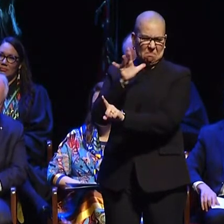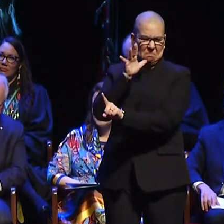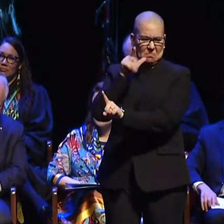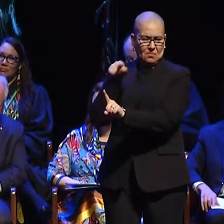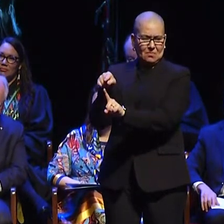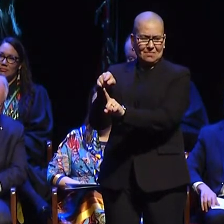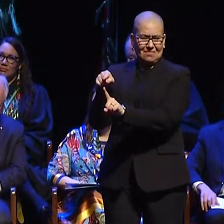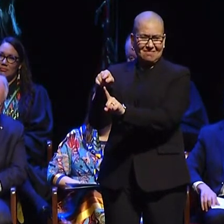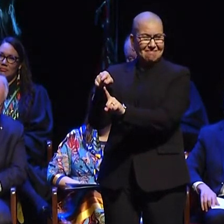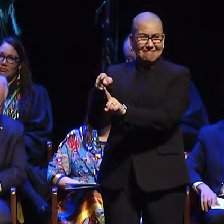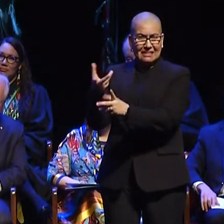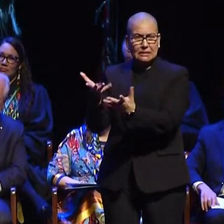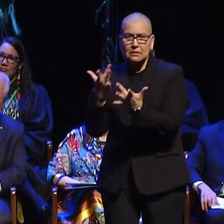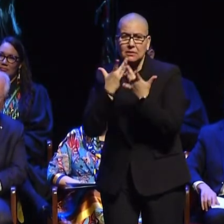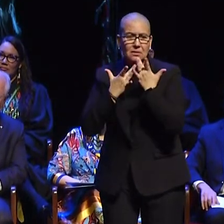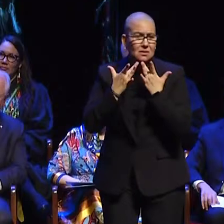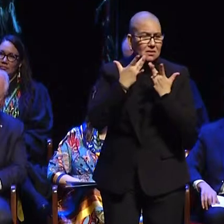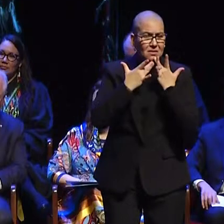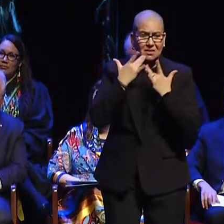dignity, safety, and respect.